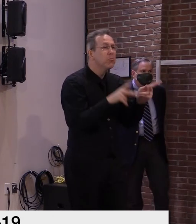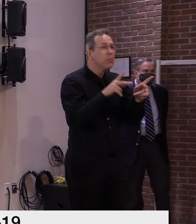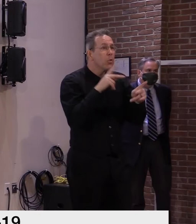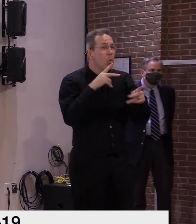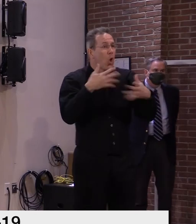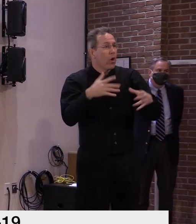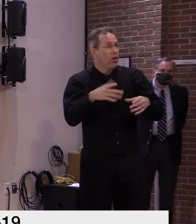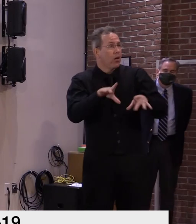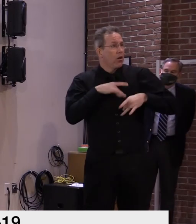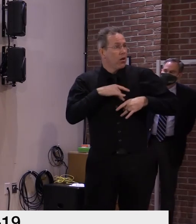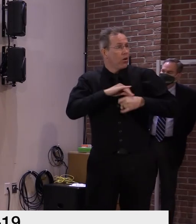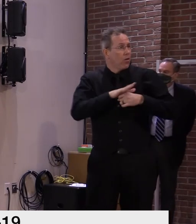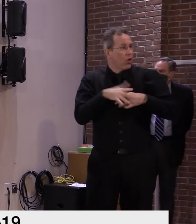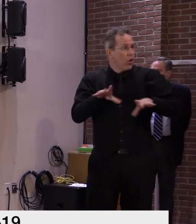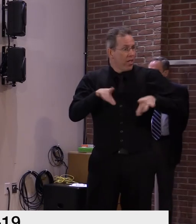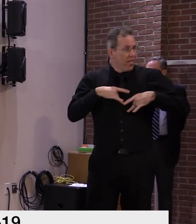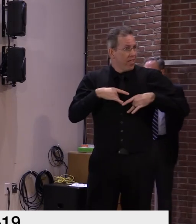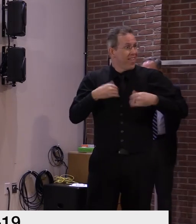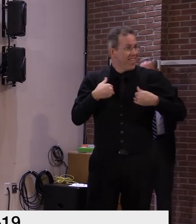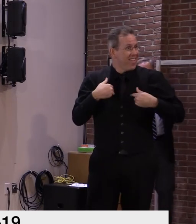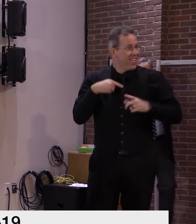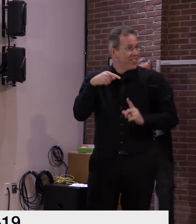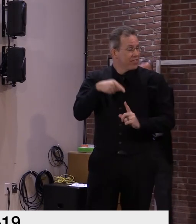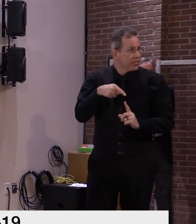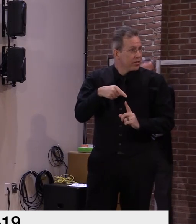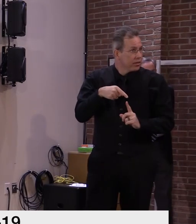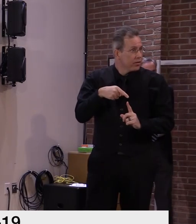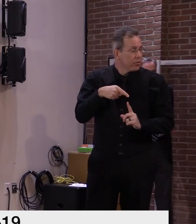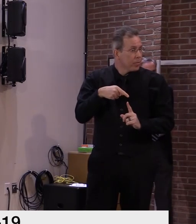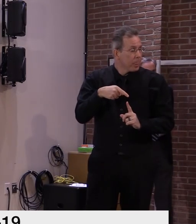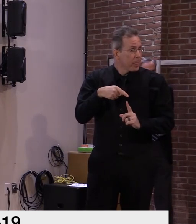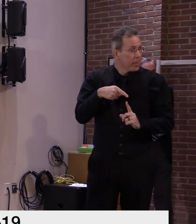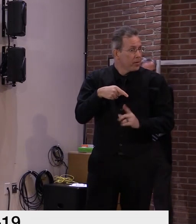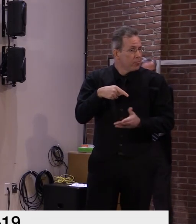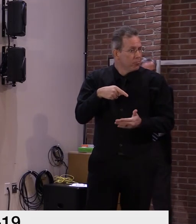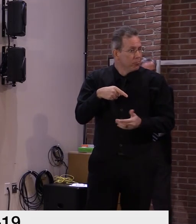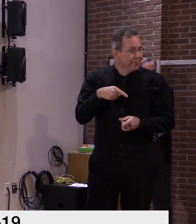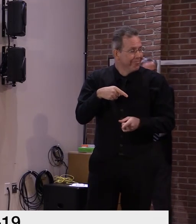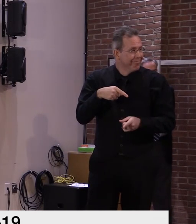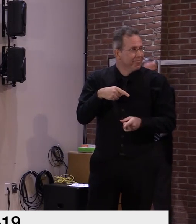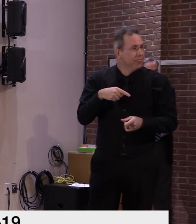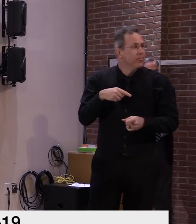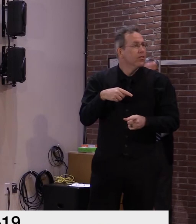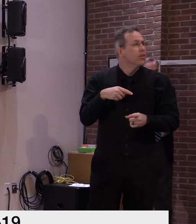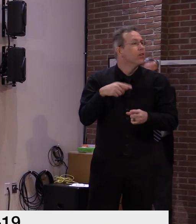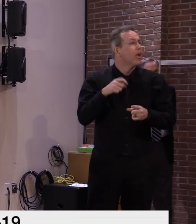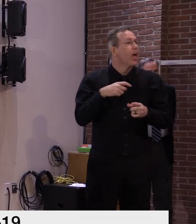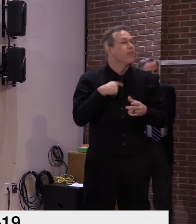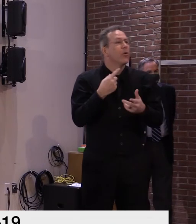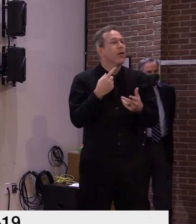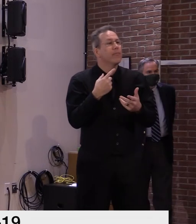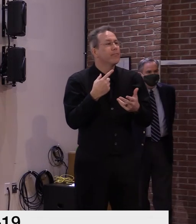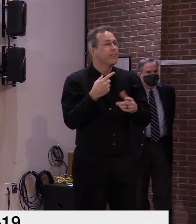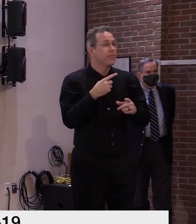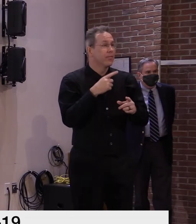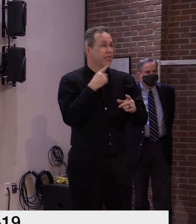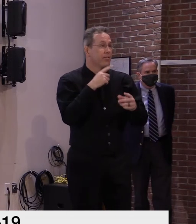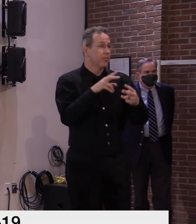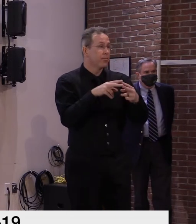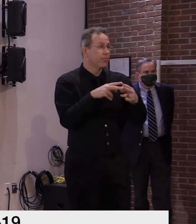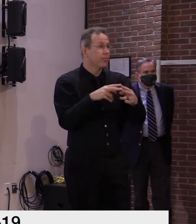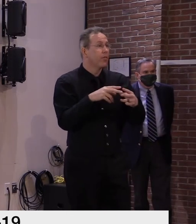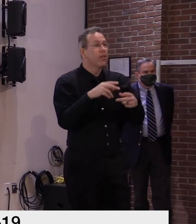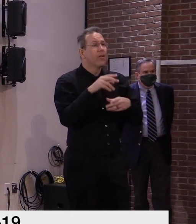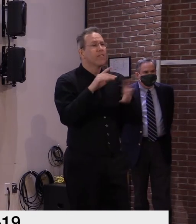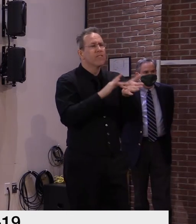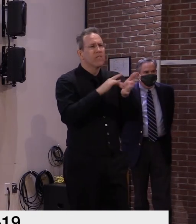coronavirus illness can probably suffice to have just one of the two-shot regimen and not